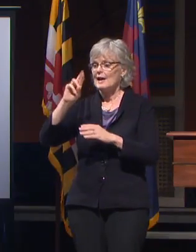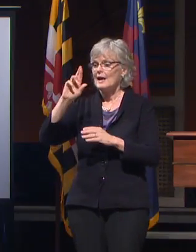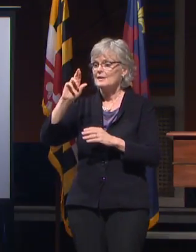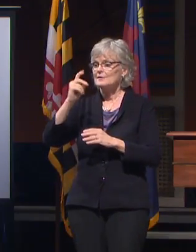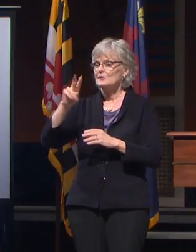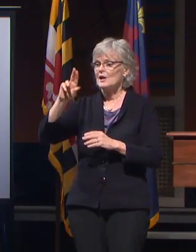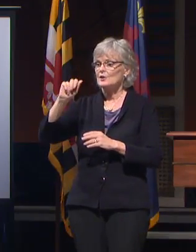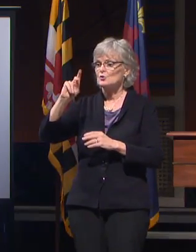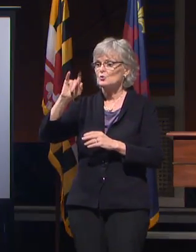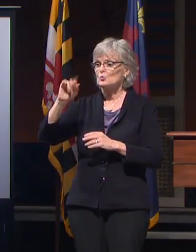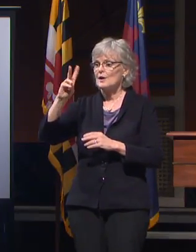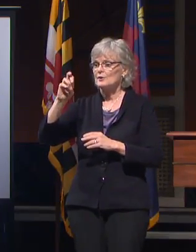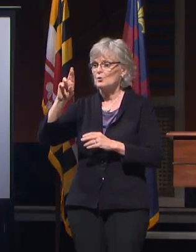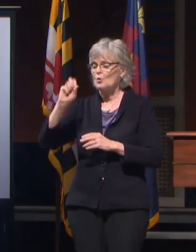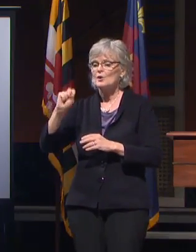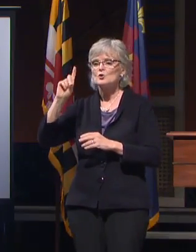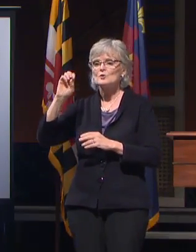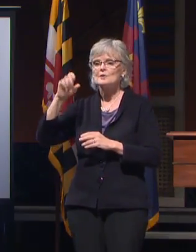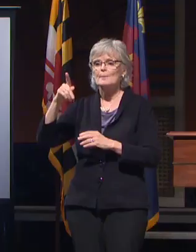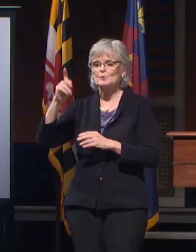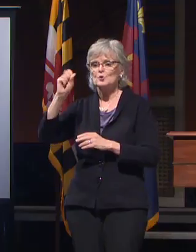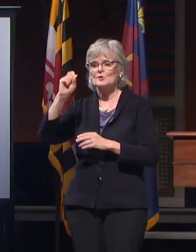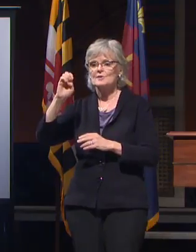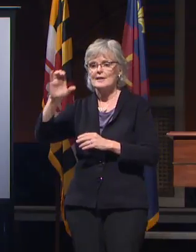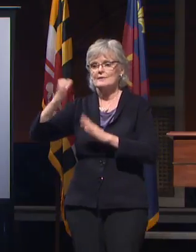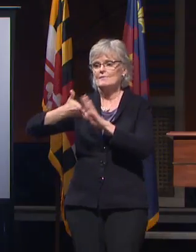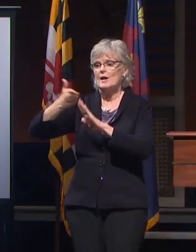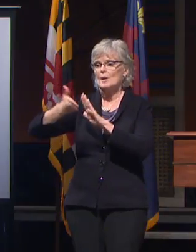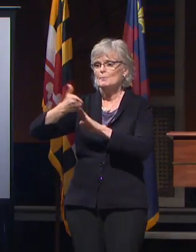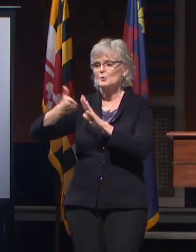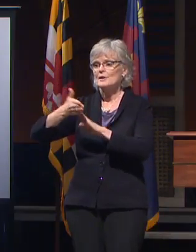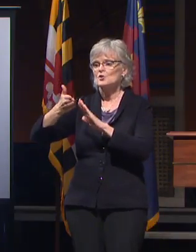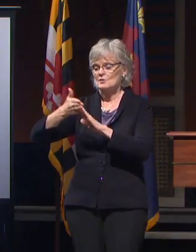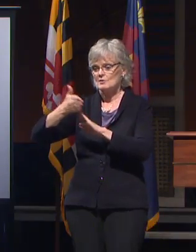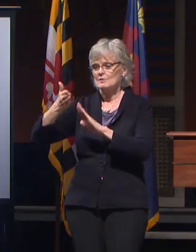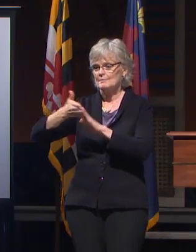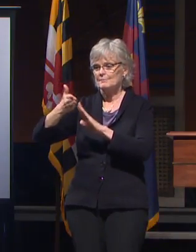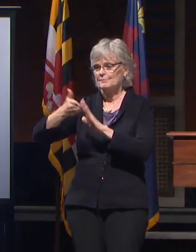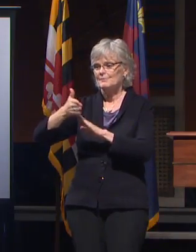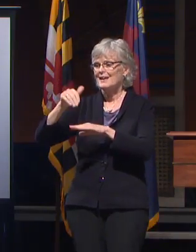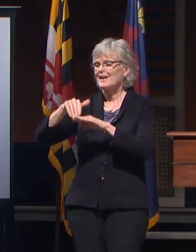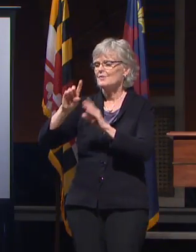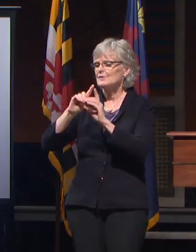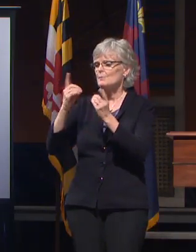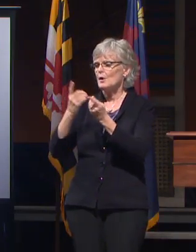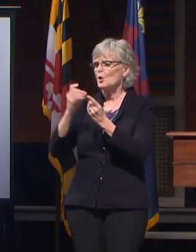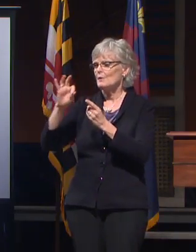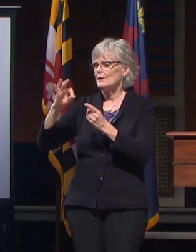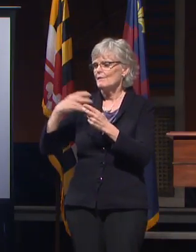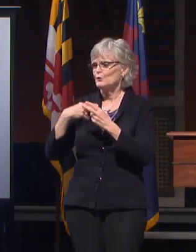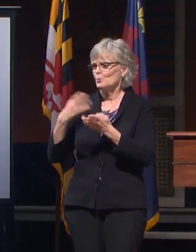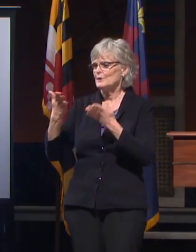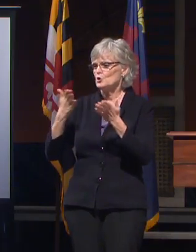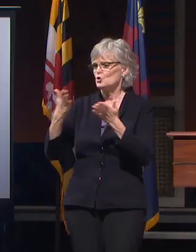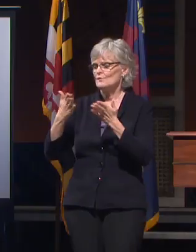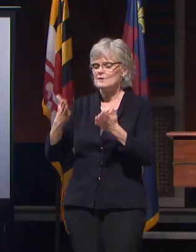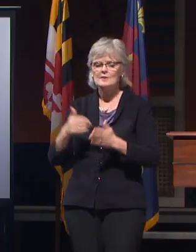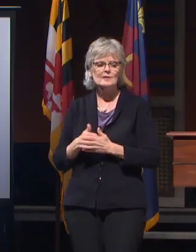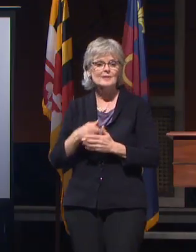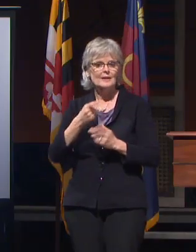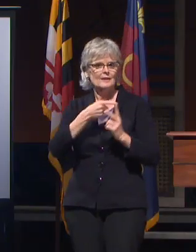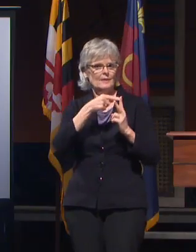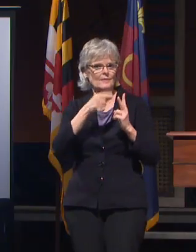Walters, Deputy Secretary of the Operations at the Department of Human Services.